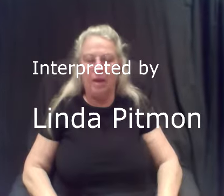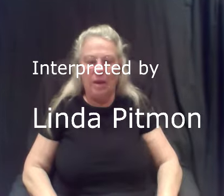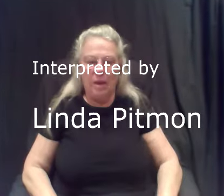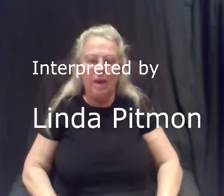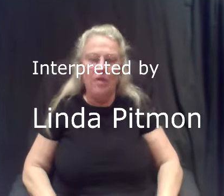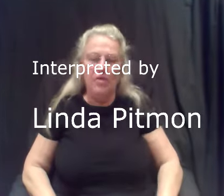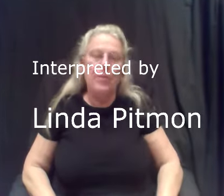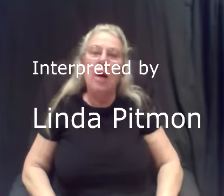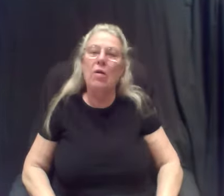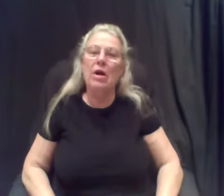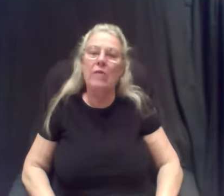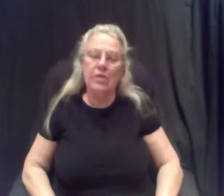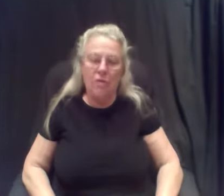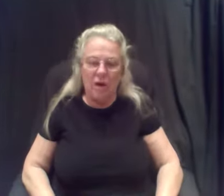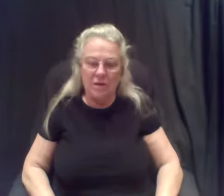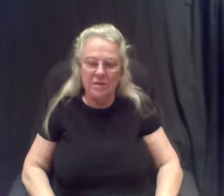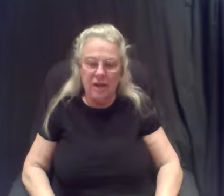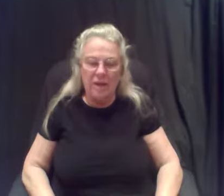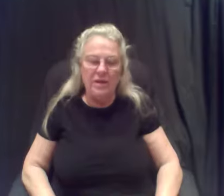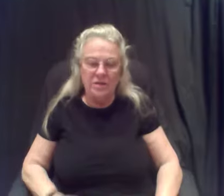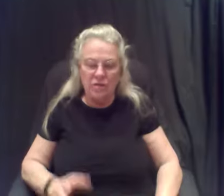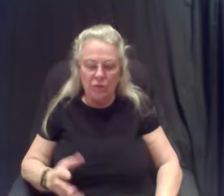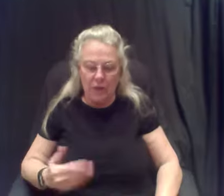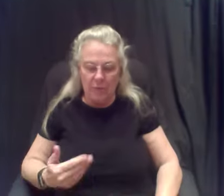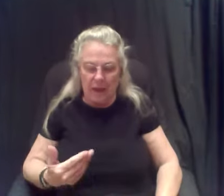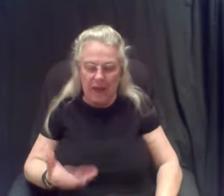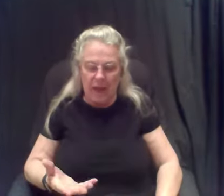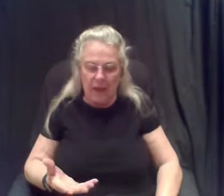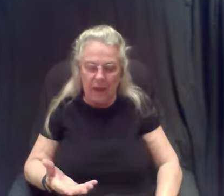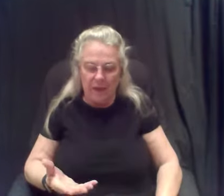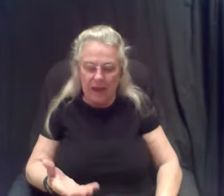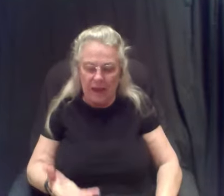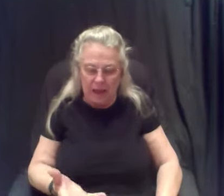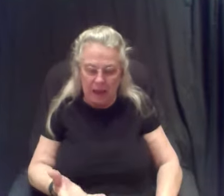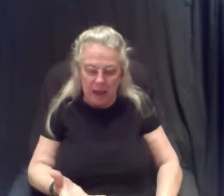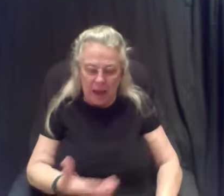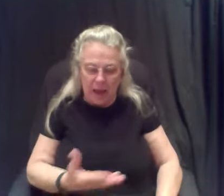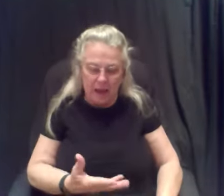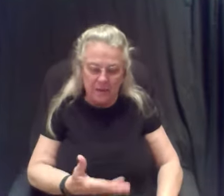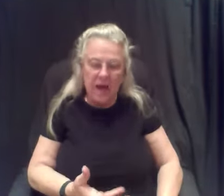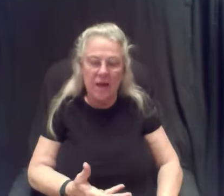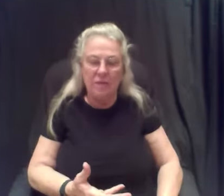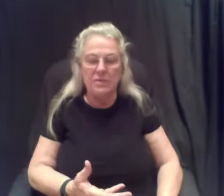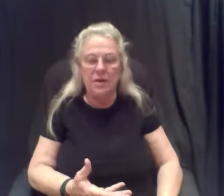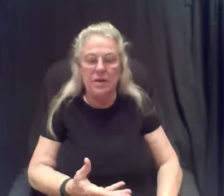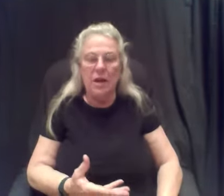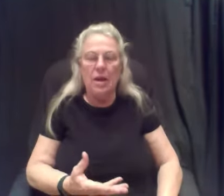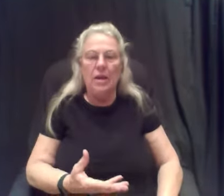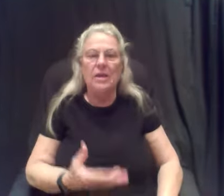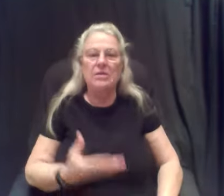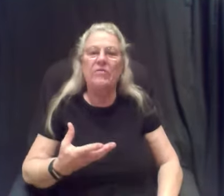the power of the cross. This is written by Getty and Townsend. It's a very